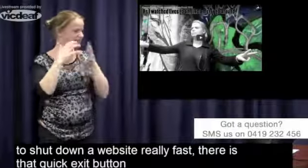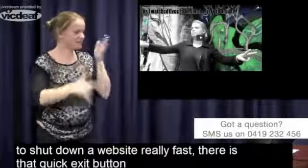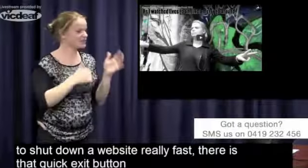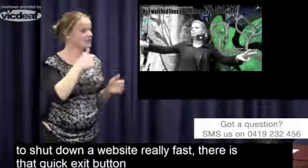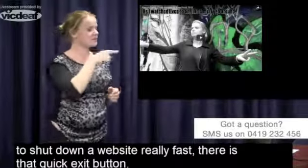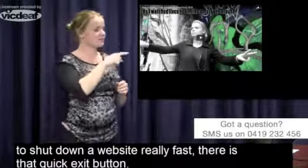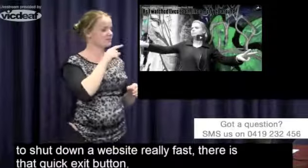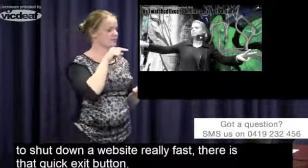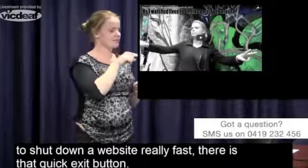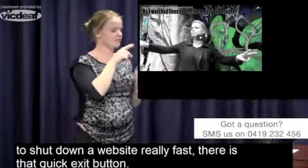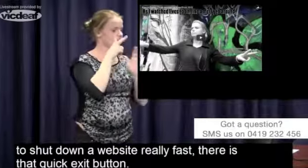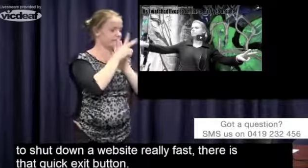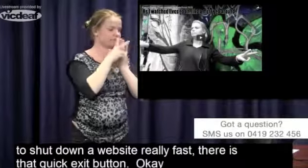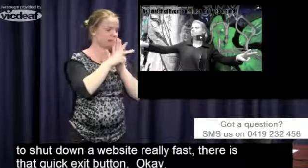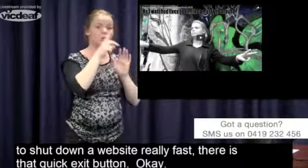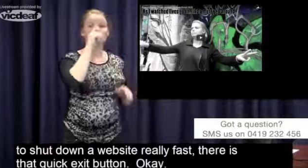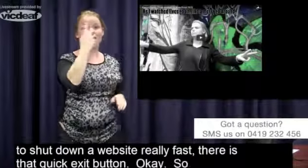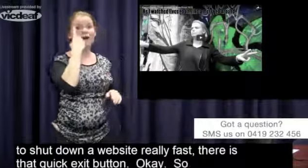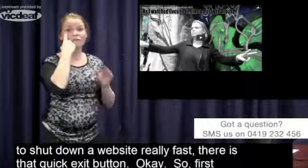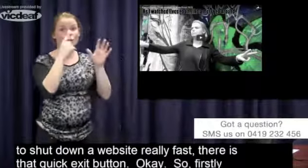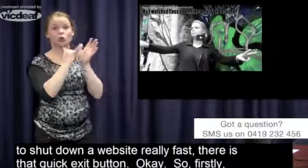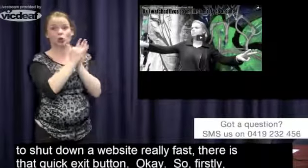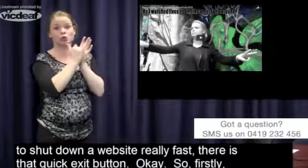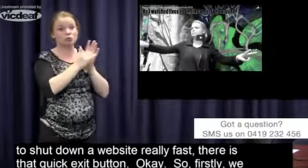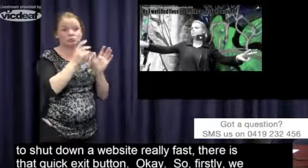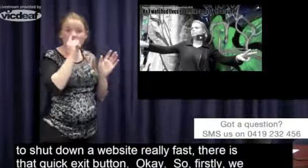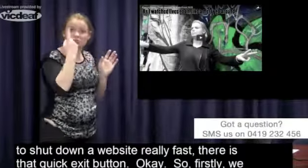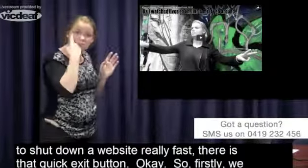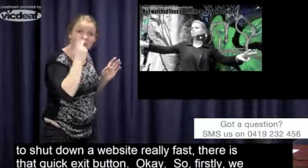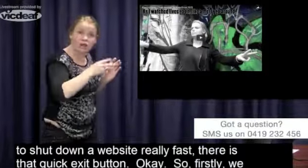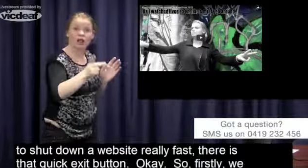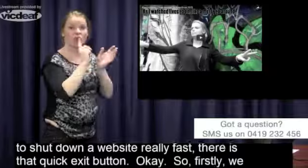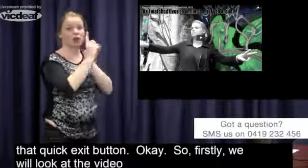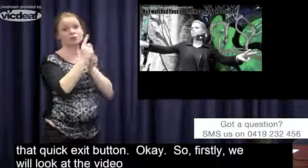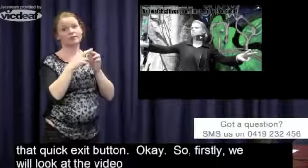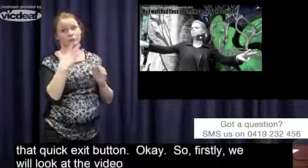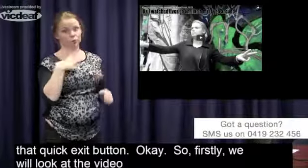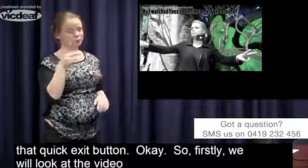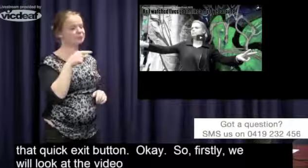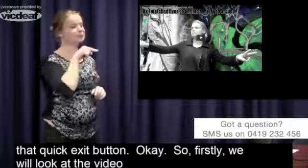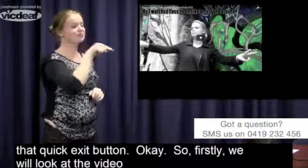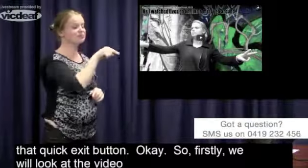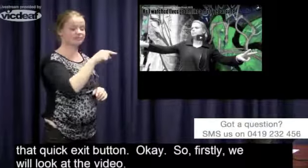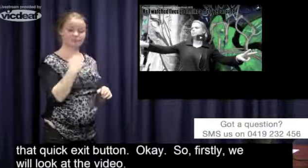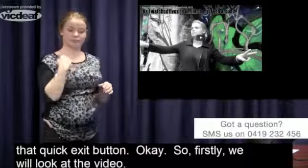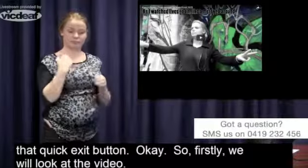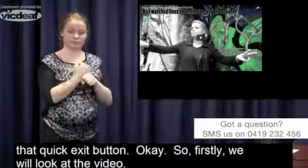Okay, sorry. First of all, we'll look at the video. You can find this on YouTube if you would like to watch it again as